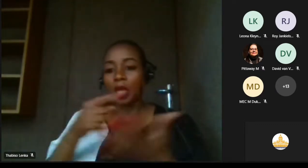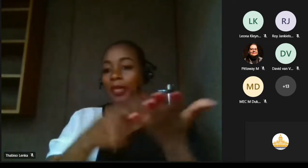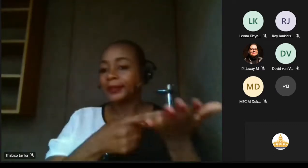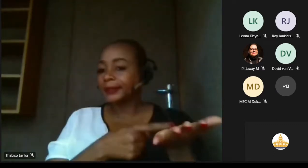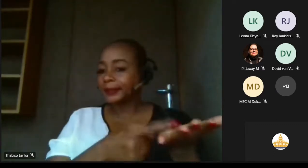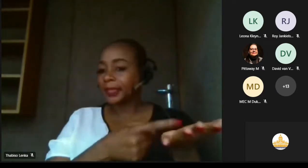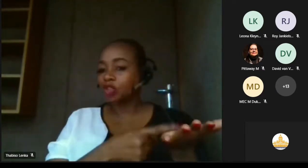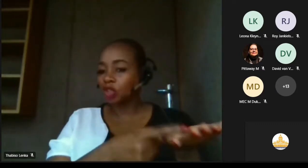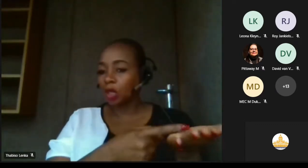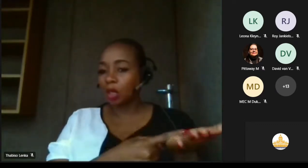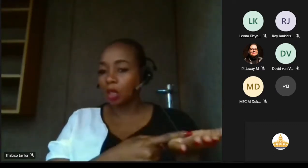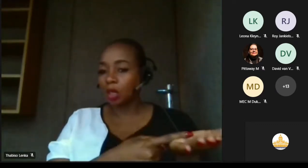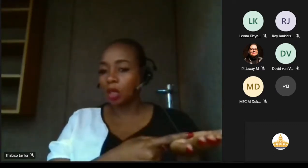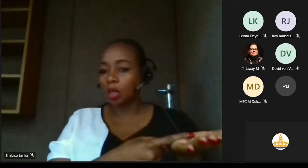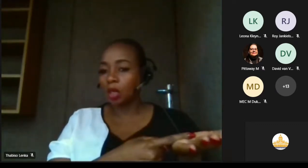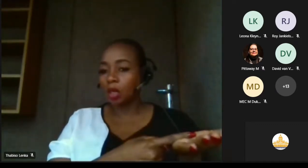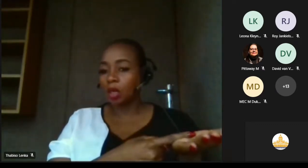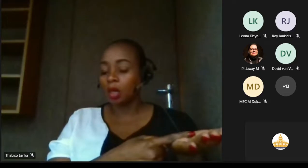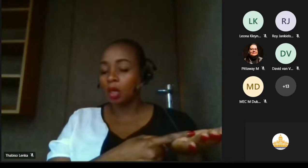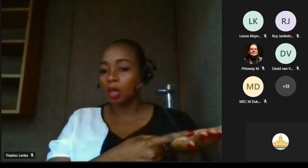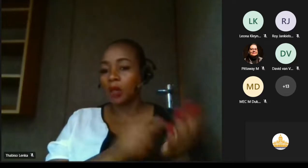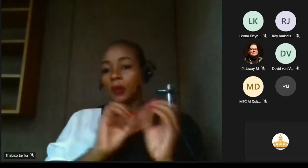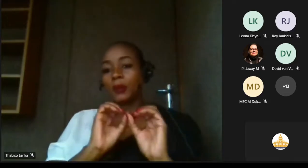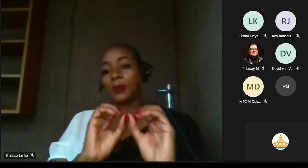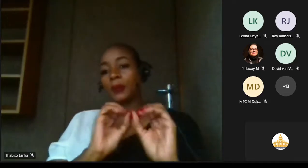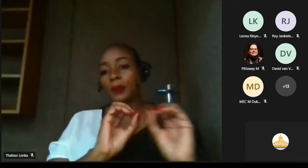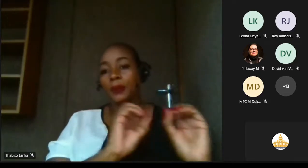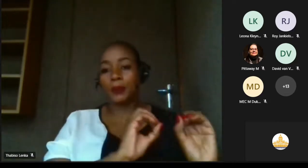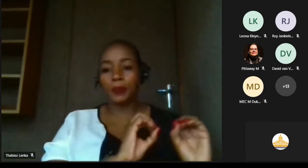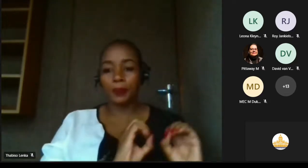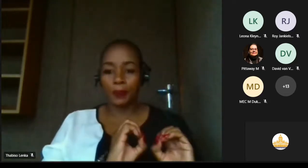discussion, Honourable Members? None.